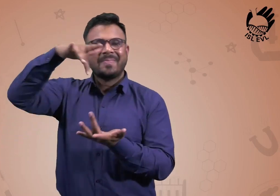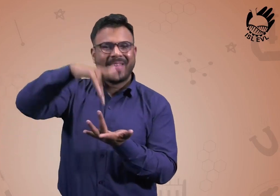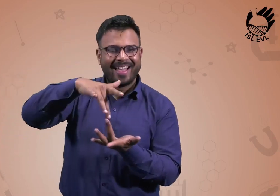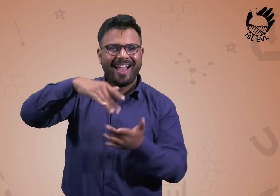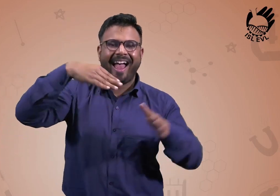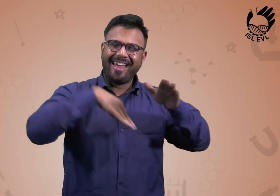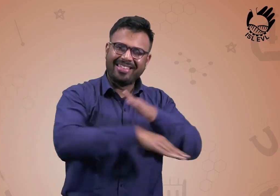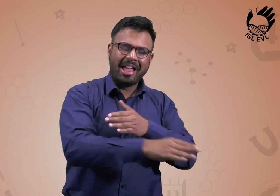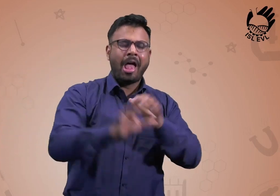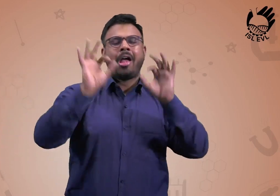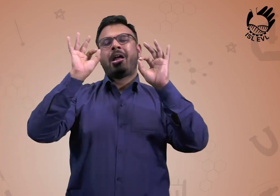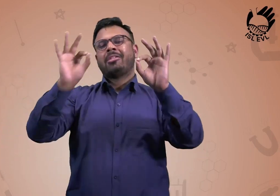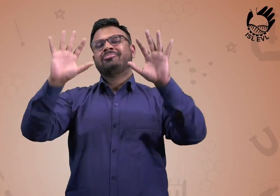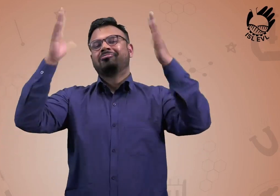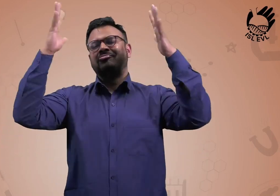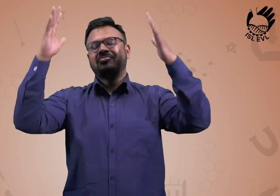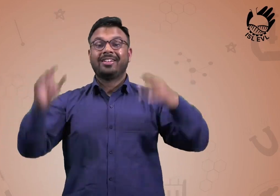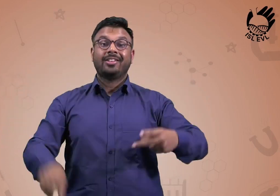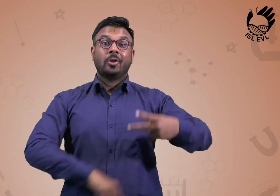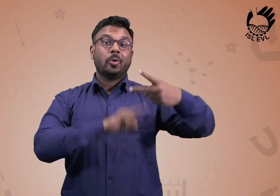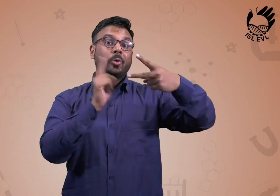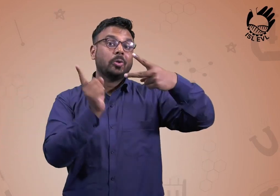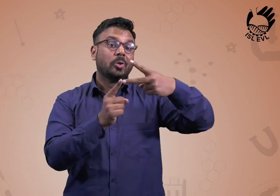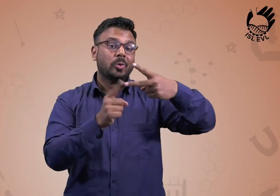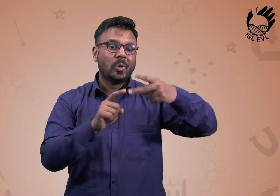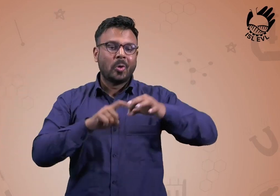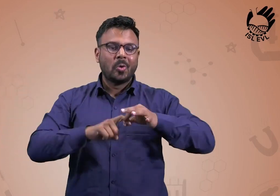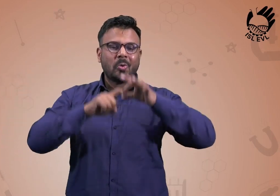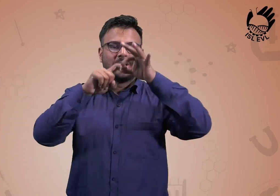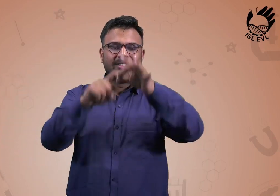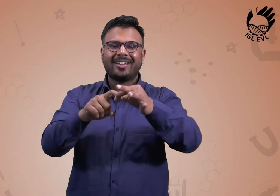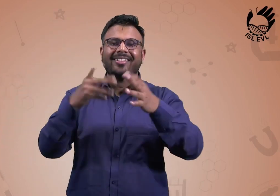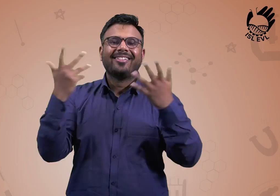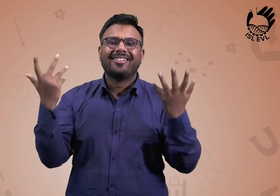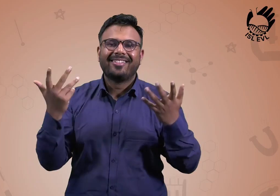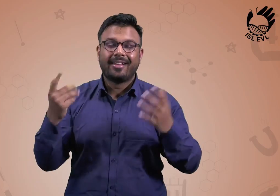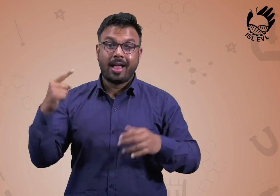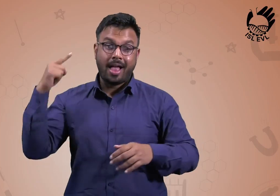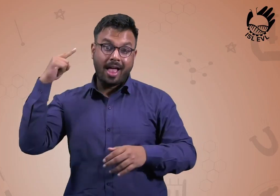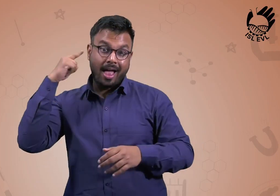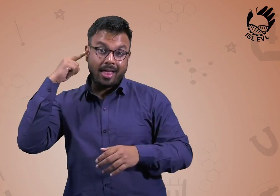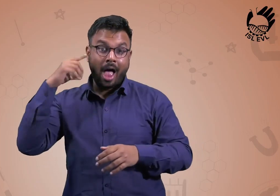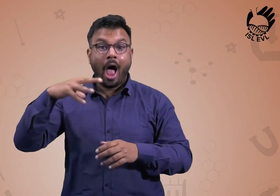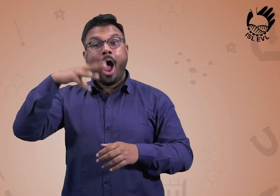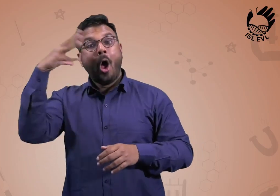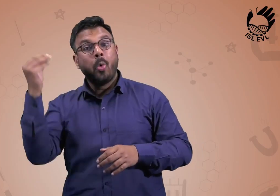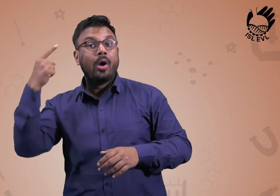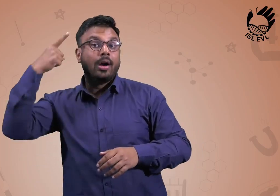outer, middle, and inner ear. Great, waving hands. Second